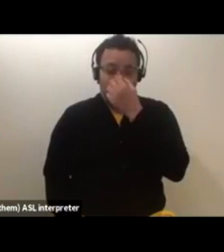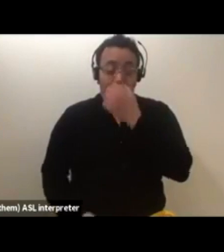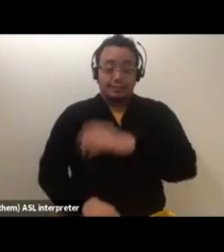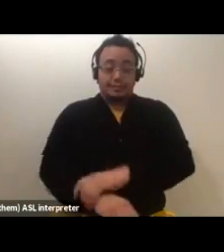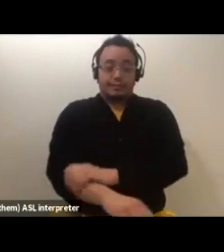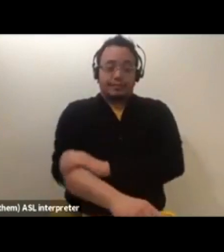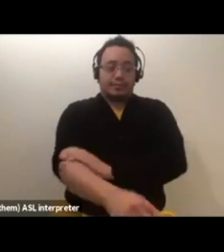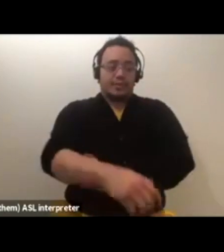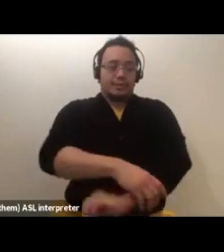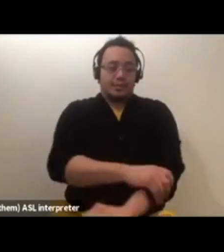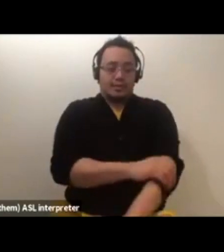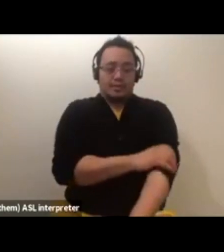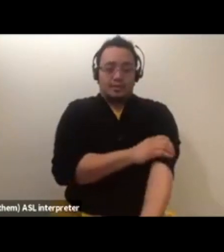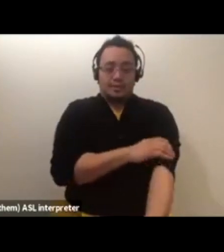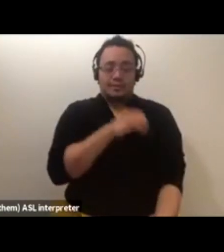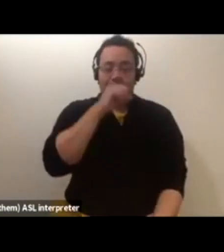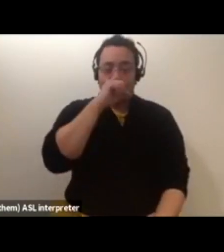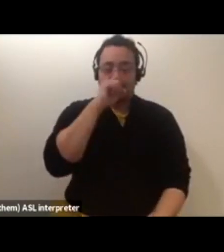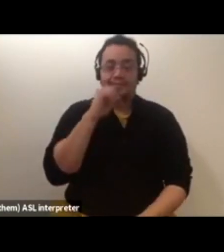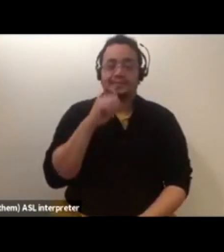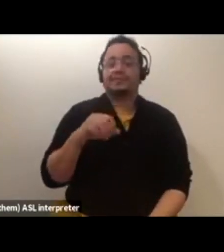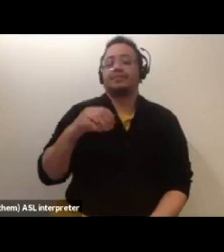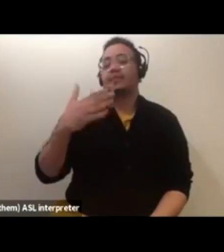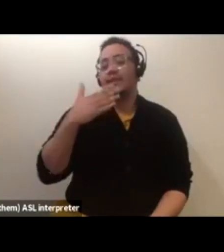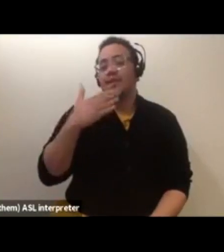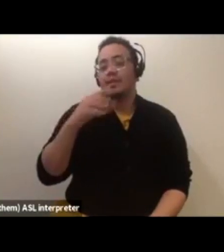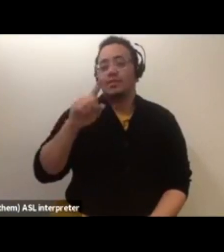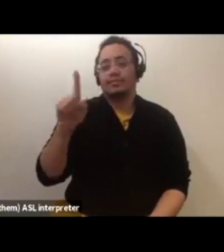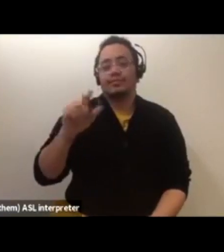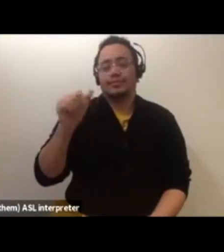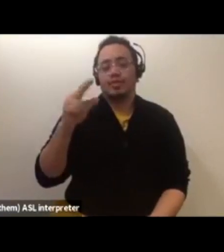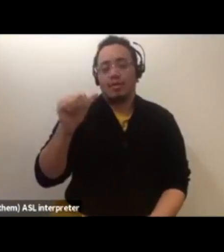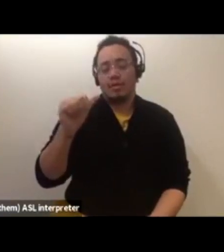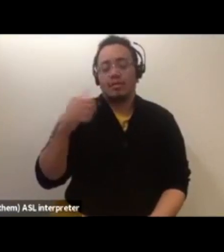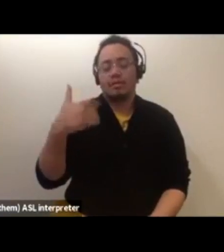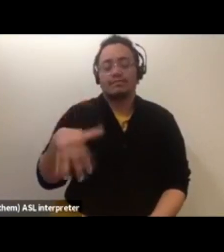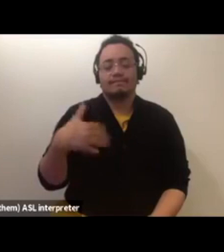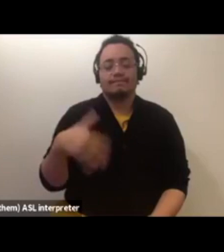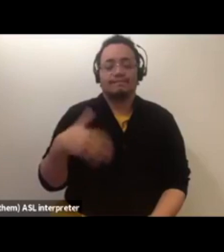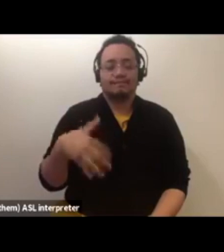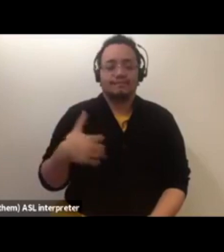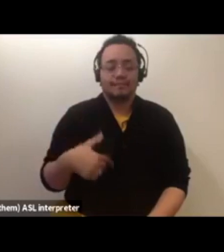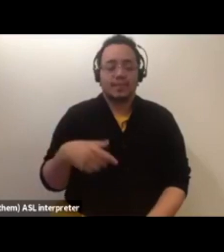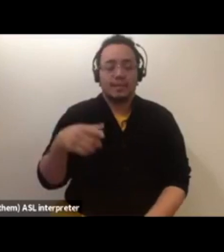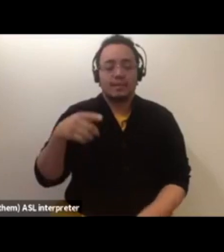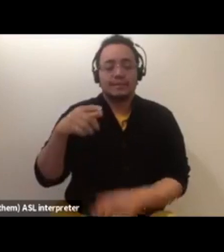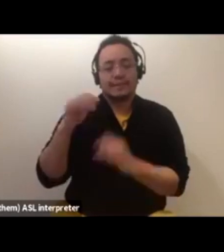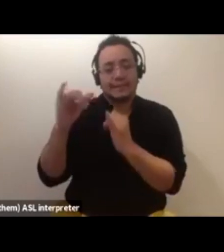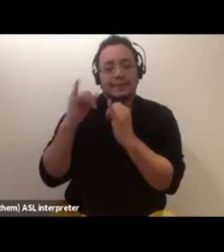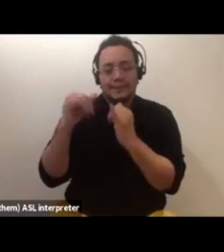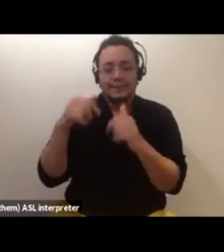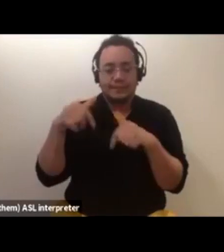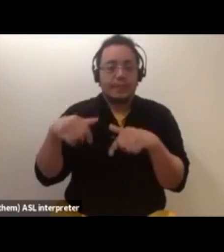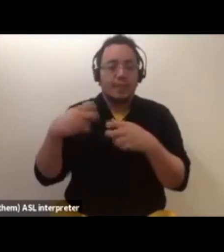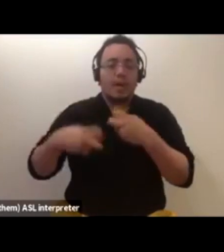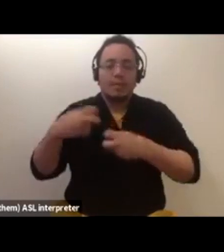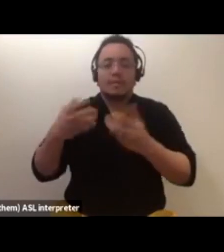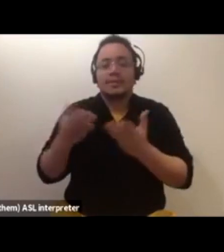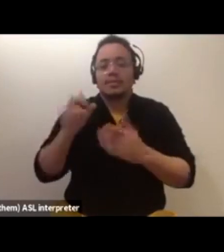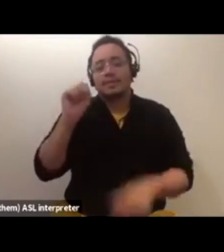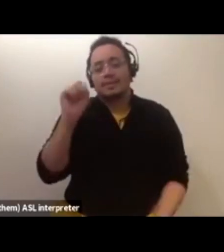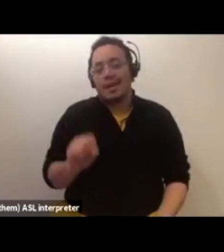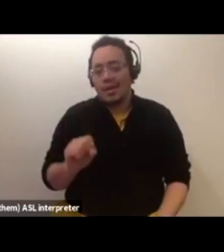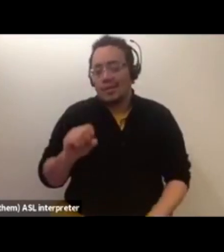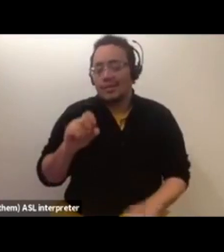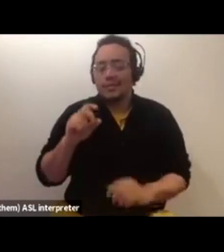South with medical access. People just do not have readily access to medical care that's adequate and competent enough